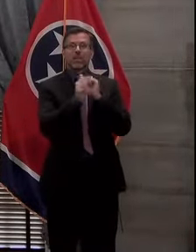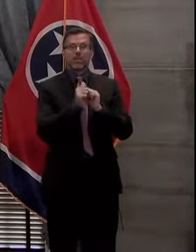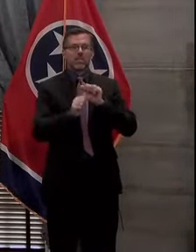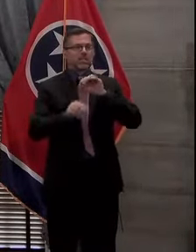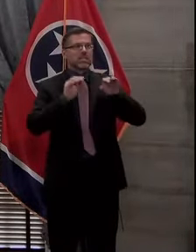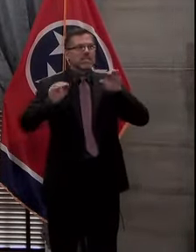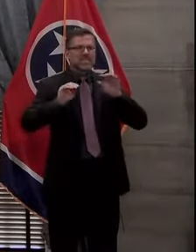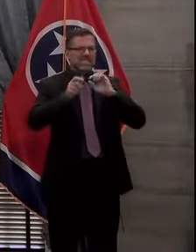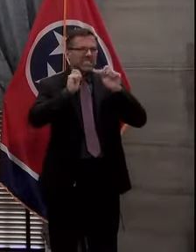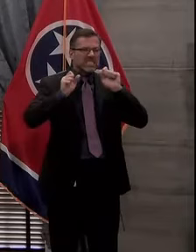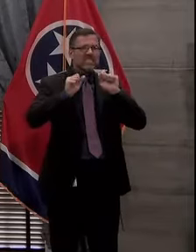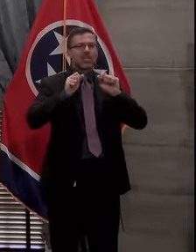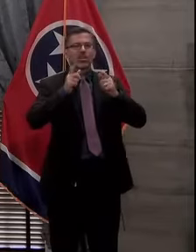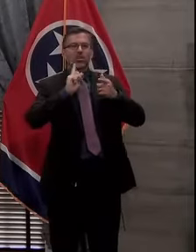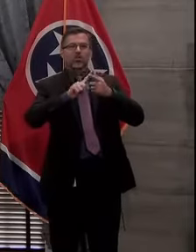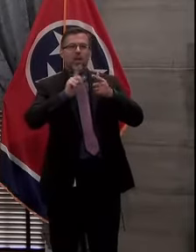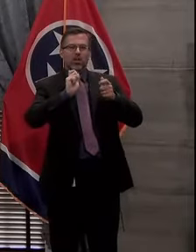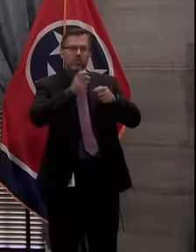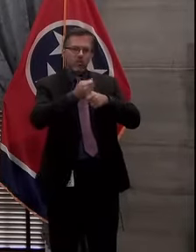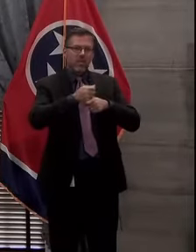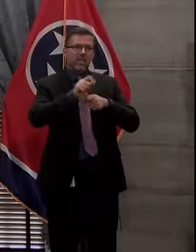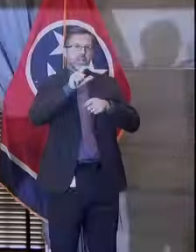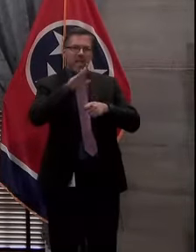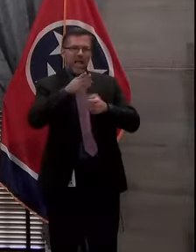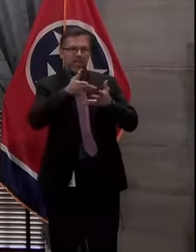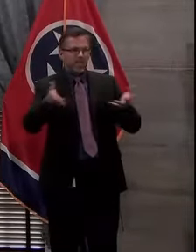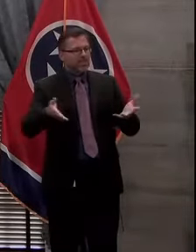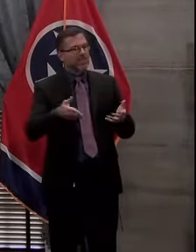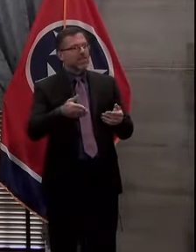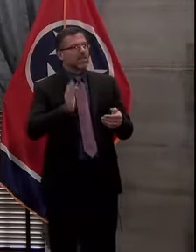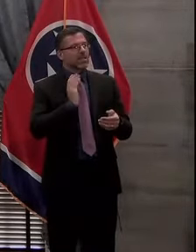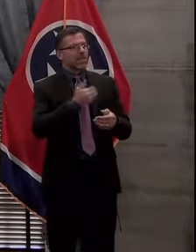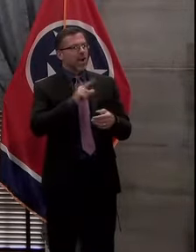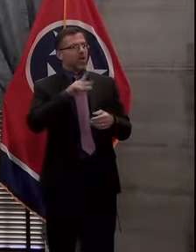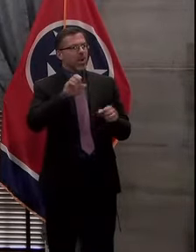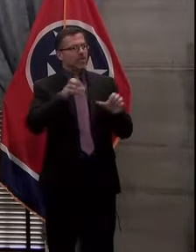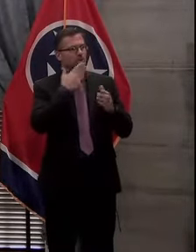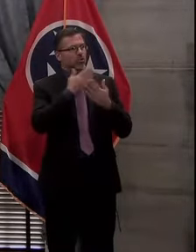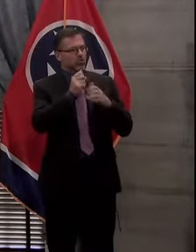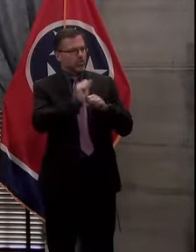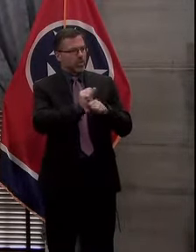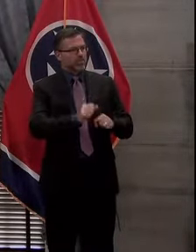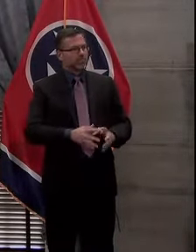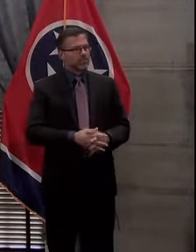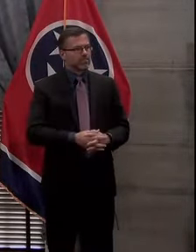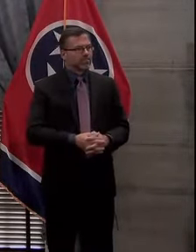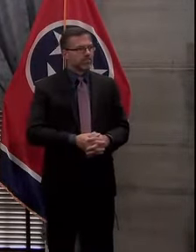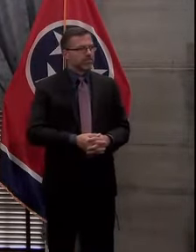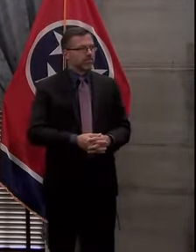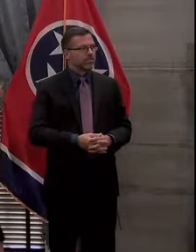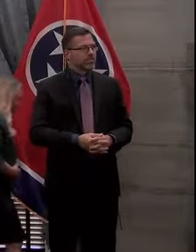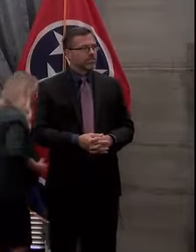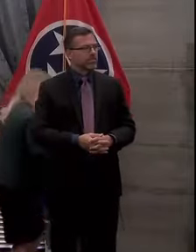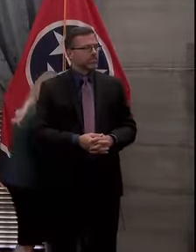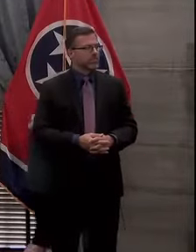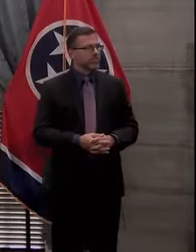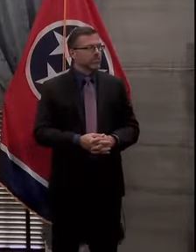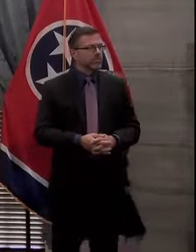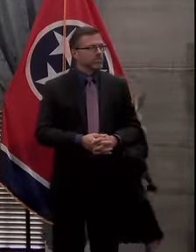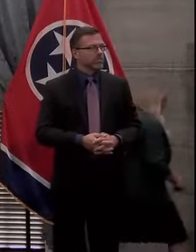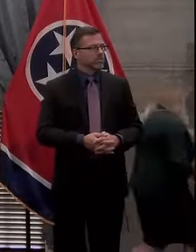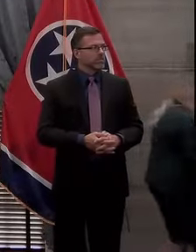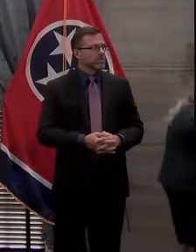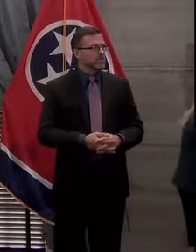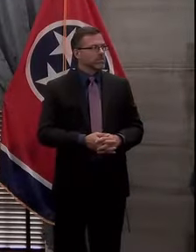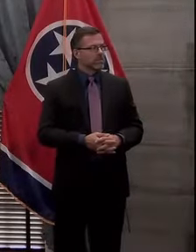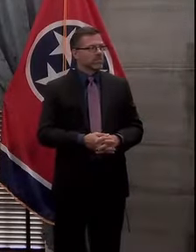equipment. And so I think our Tennessee labs are doing a great job and are really ticking away at that turnaround time. Thanks. Let me add too,